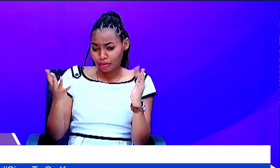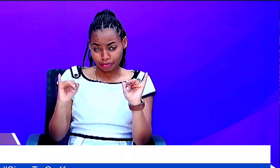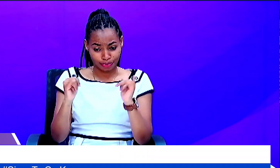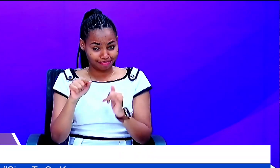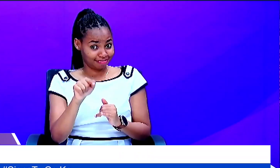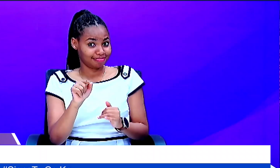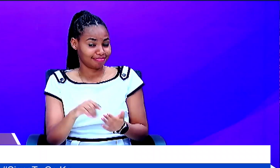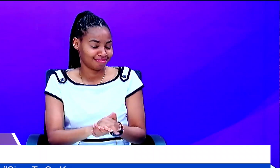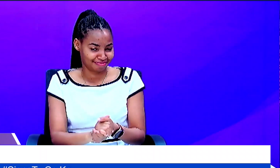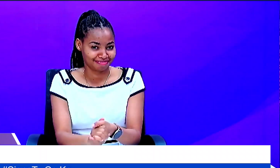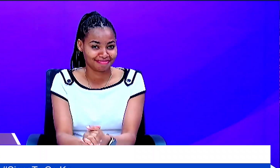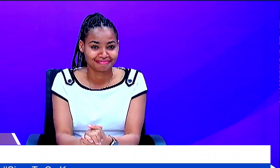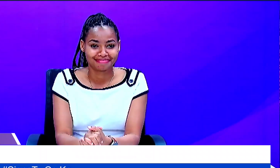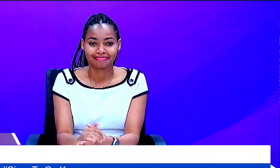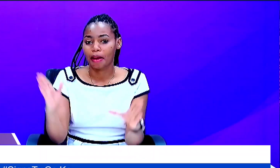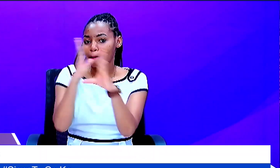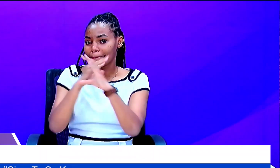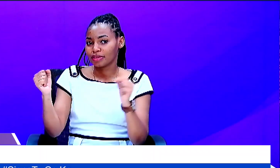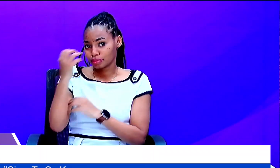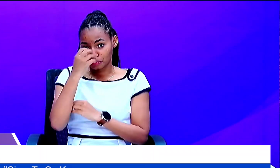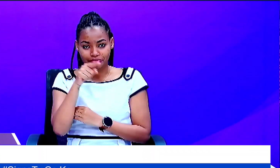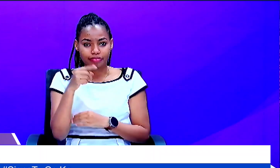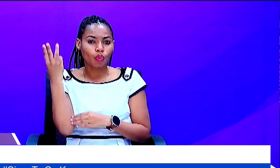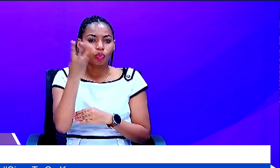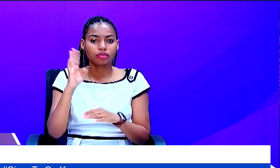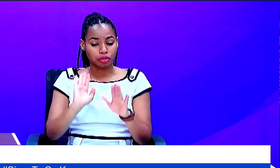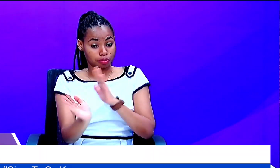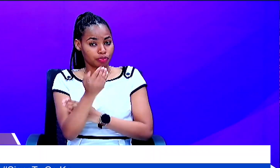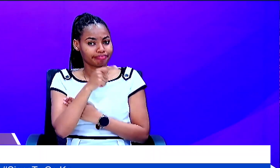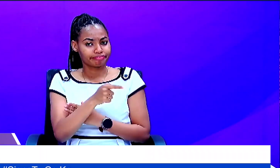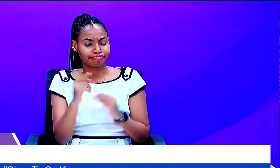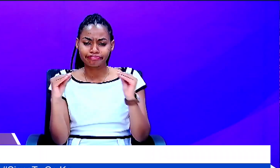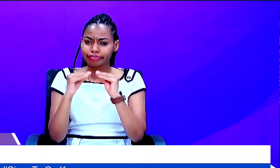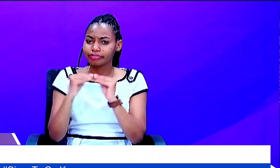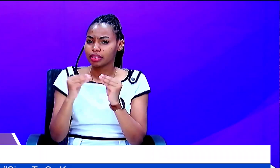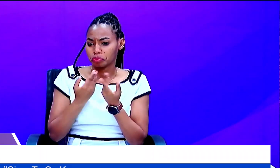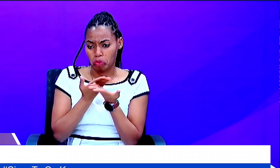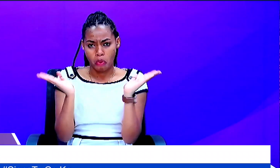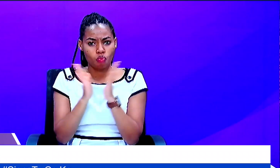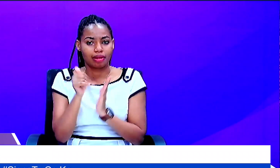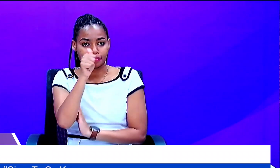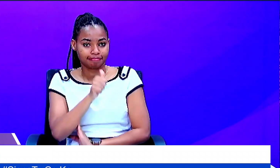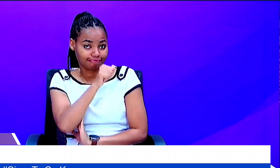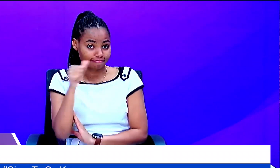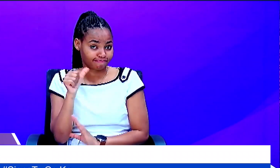the voicing, Irene Chebiwot. Let's focus on our news. President William Ruto on Wednesday morning